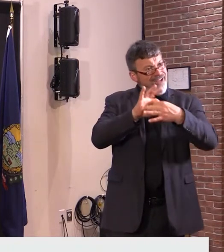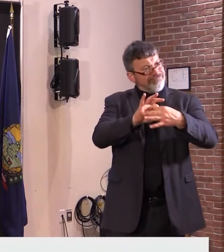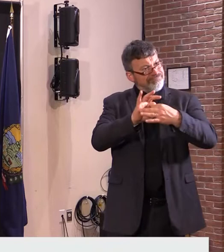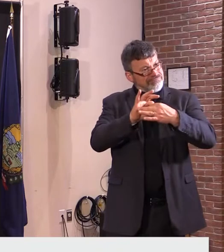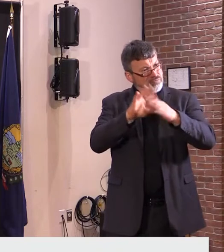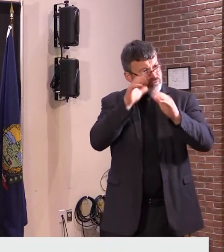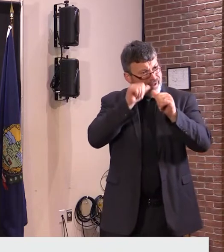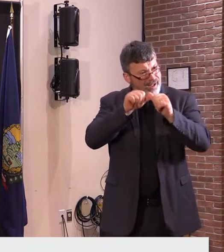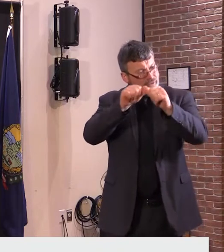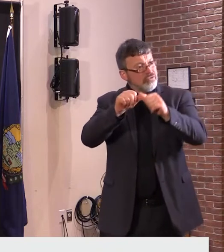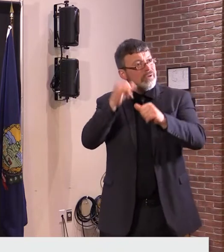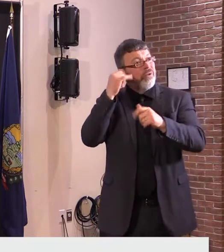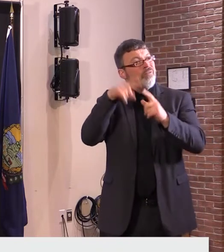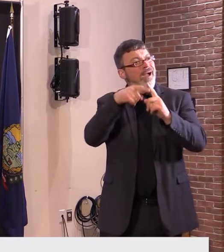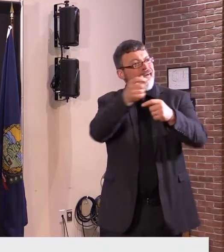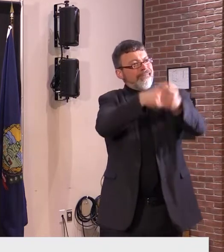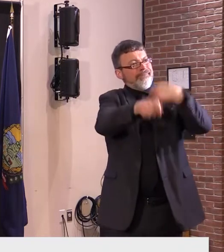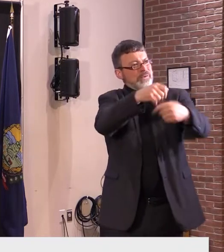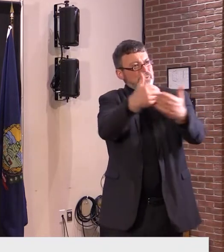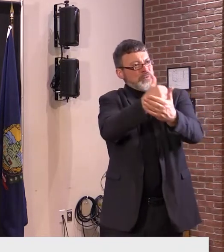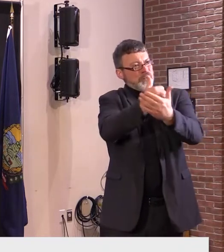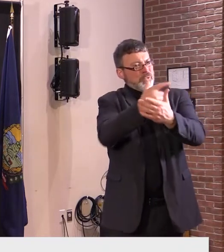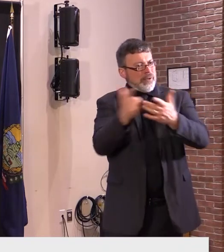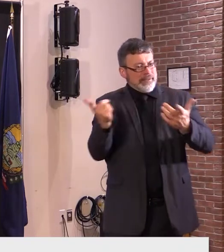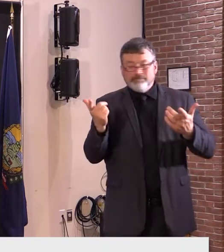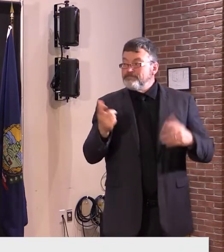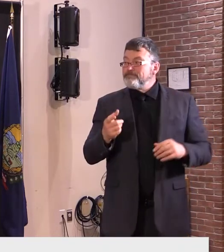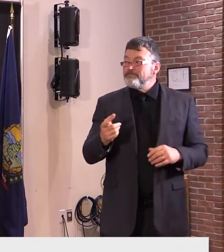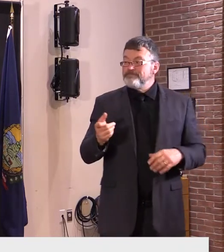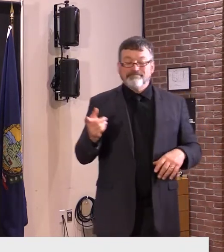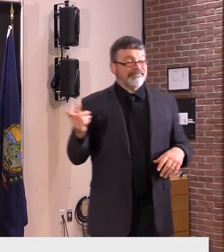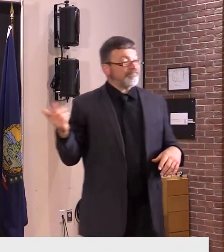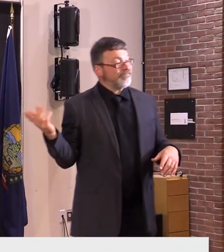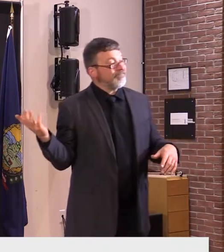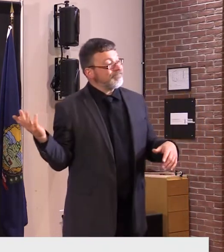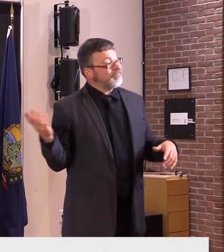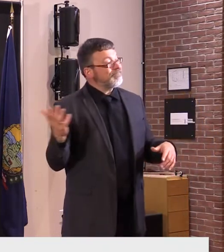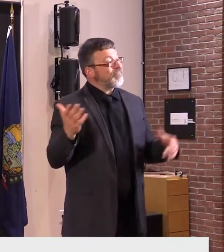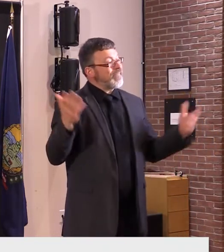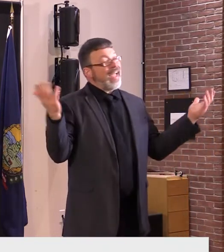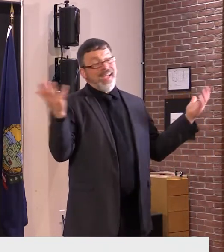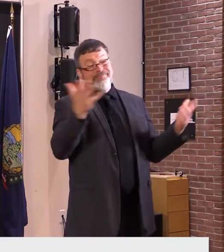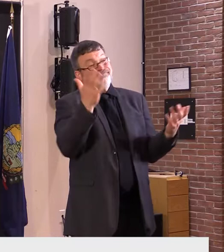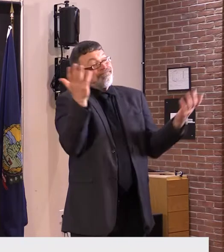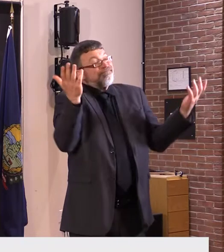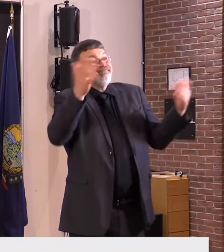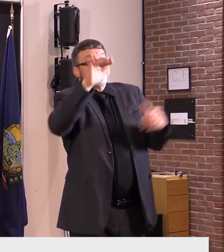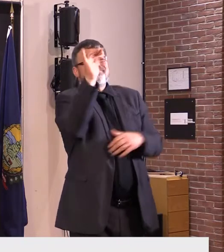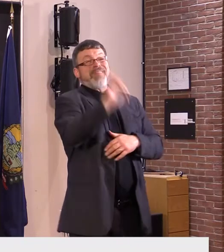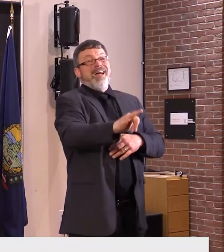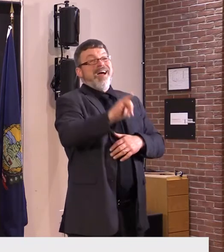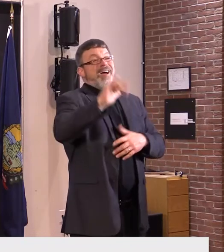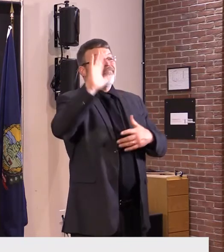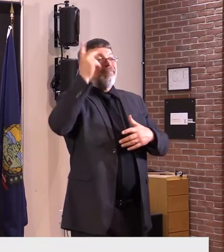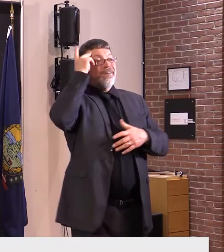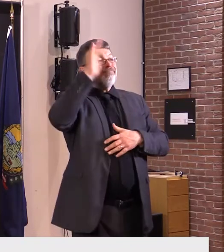a different atmosphere. Obviously, we'll have to establish relationships with whoever is